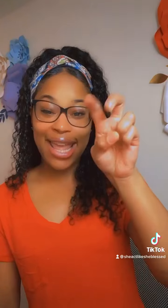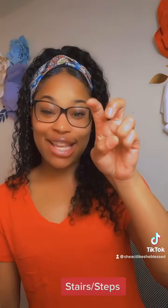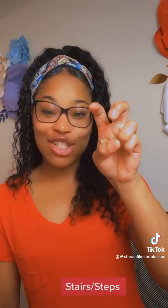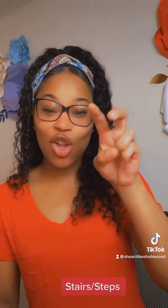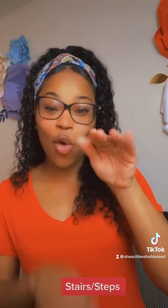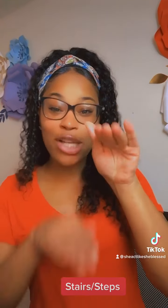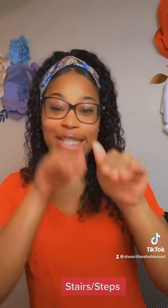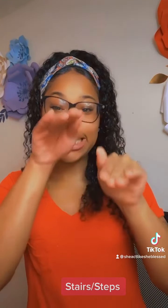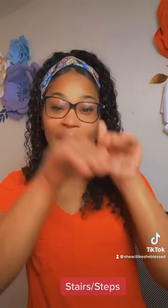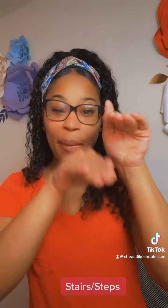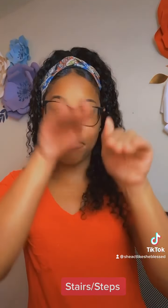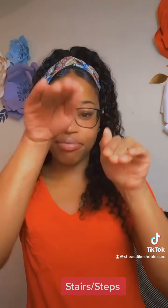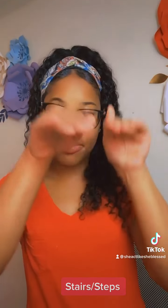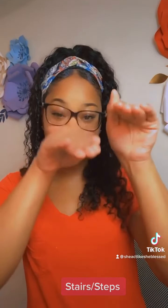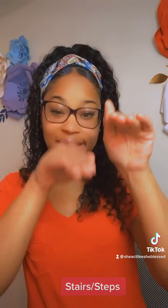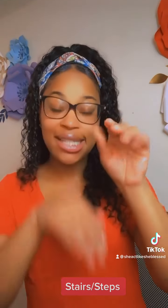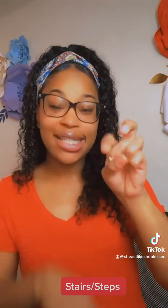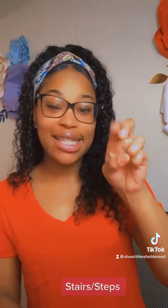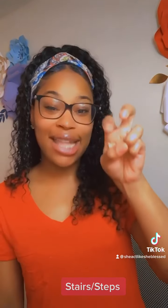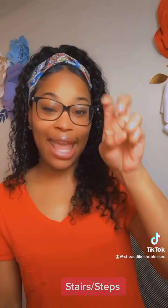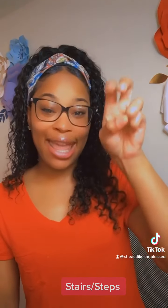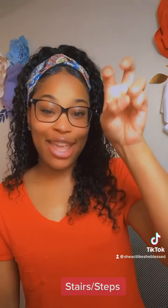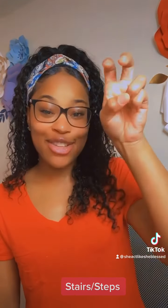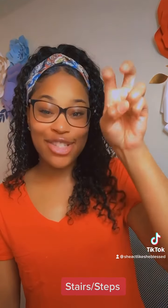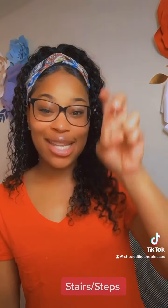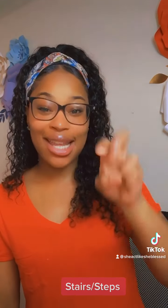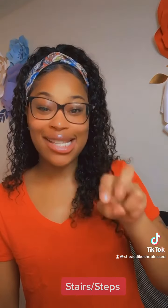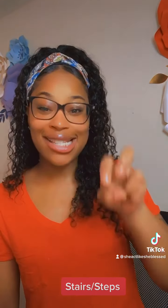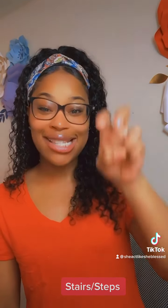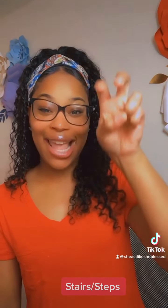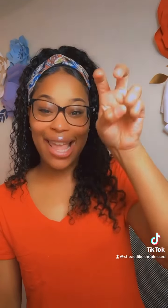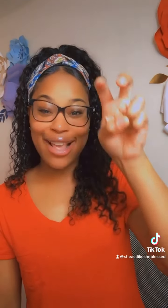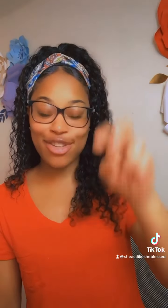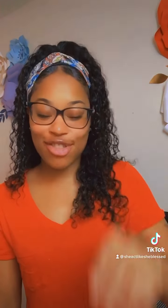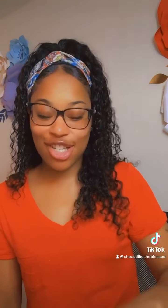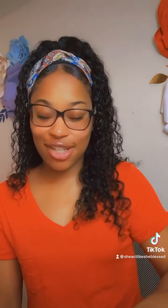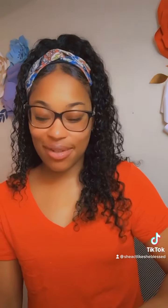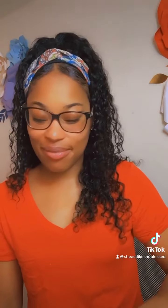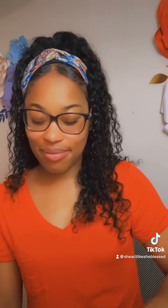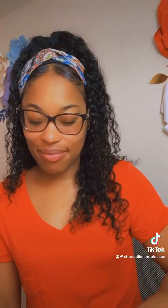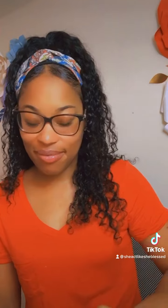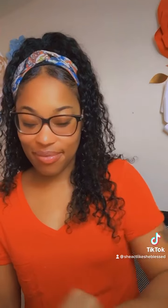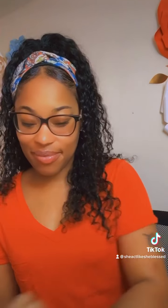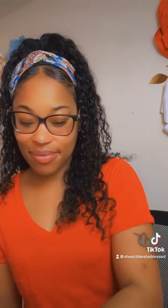Dead or death. Dead. Dead.